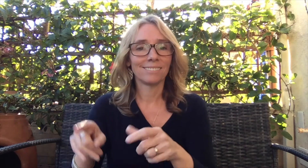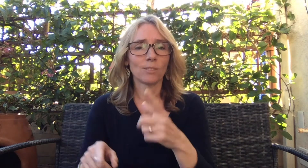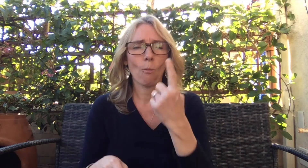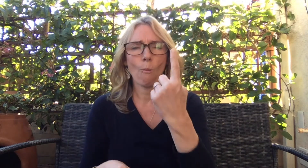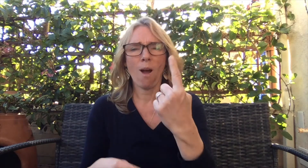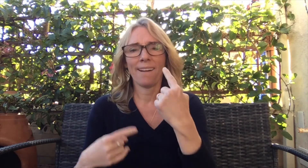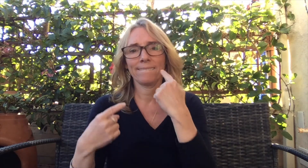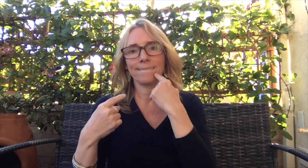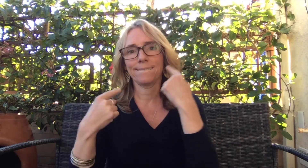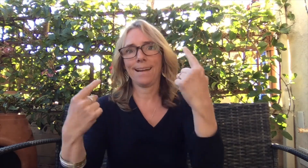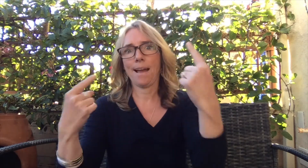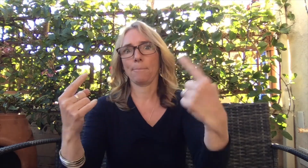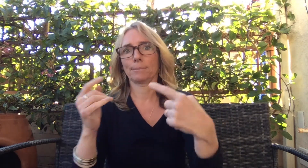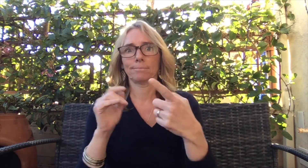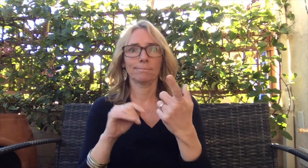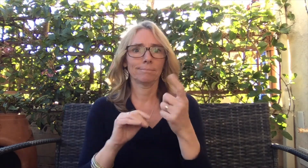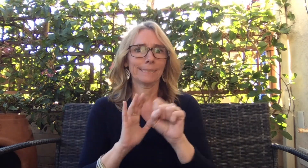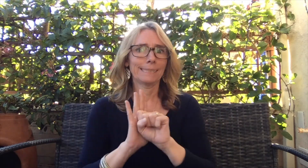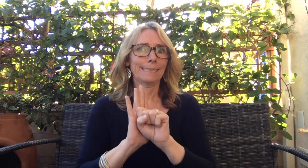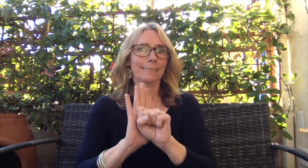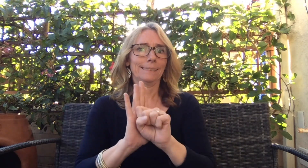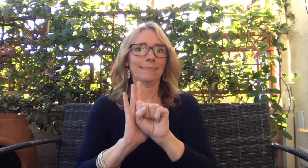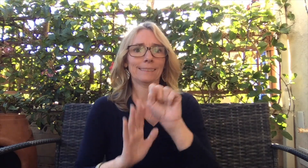hey, this is Baskin Robbins.